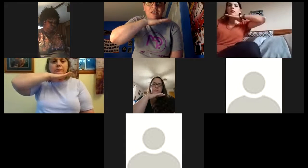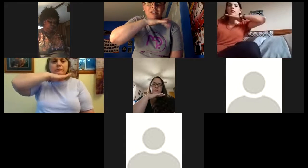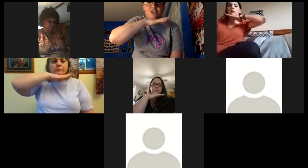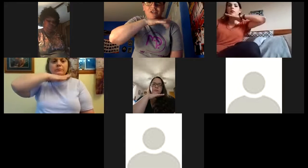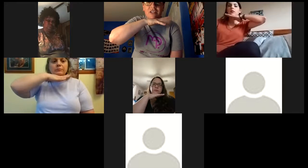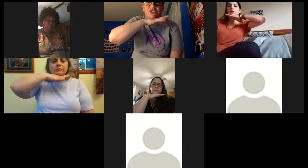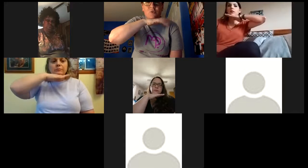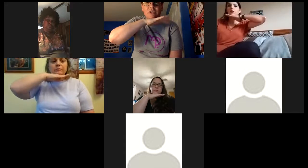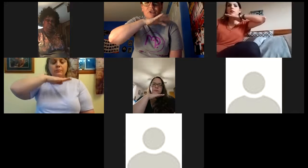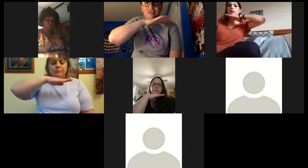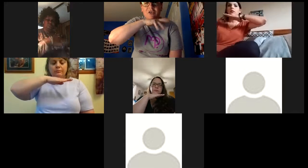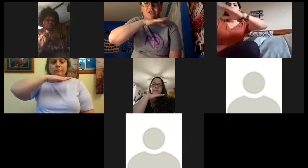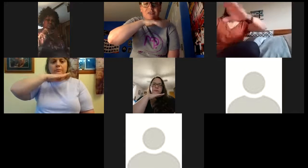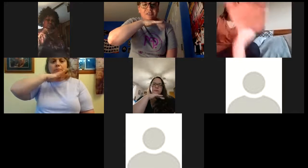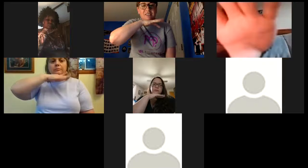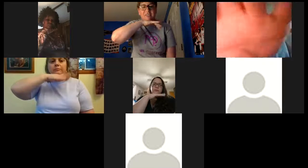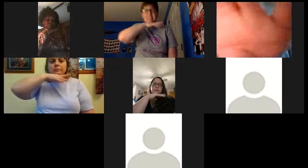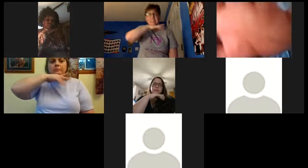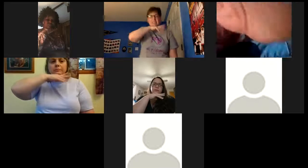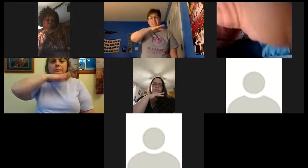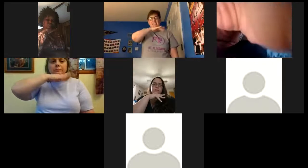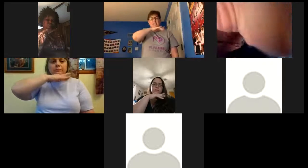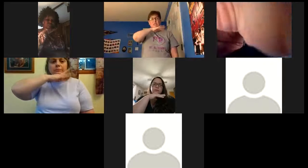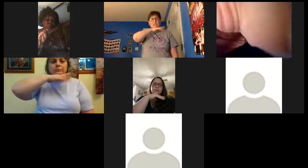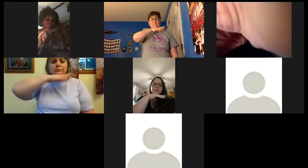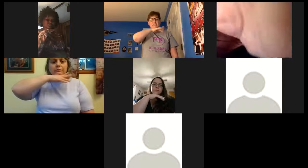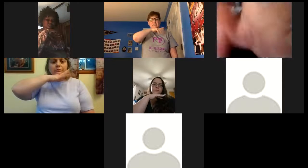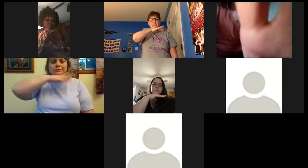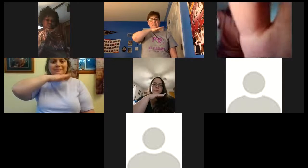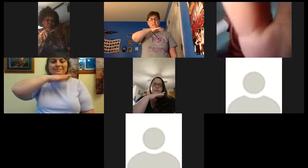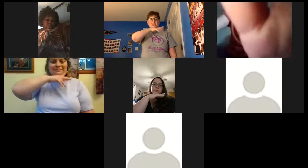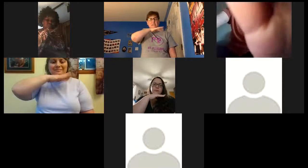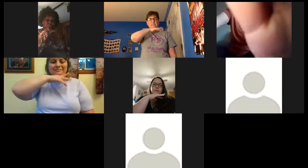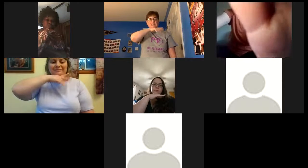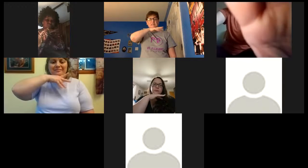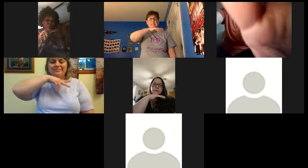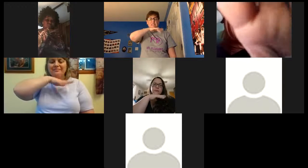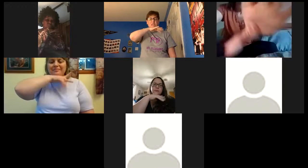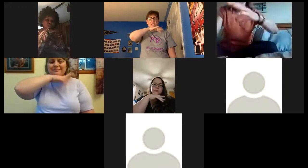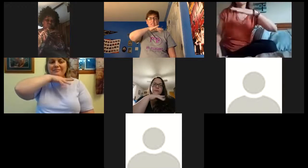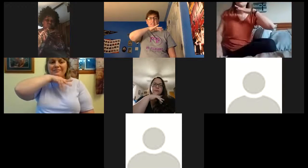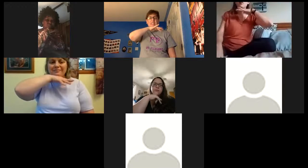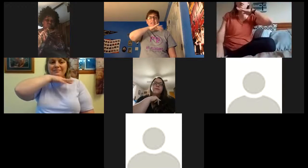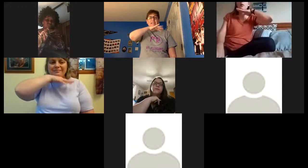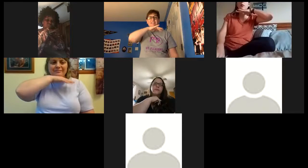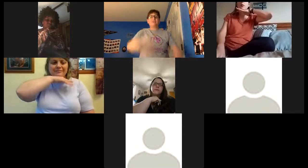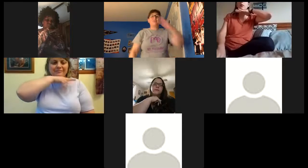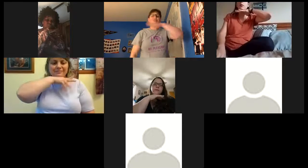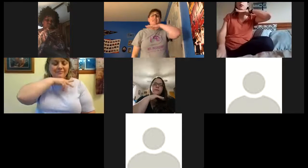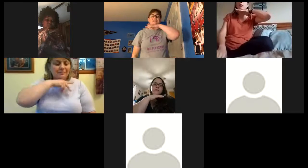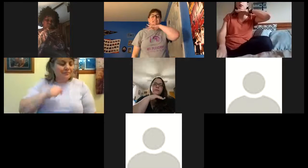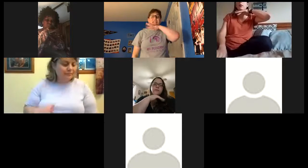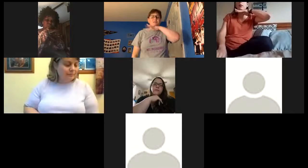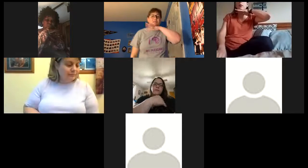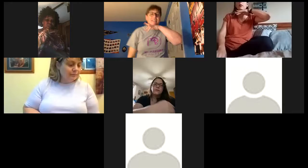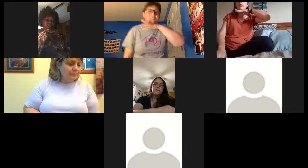like resting your chin on it. And you just wiggle your fingers. Ooh, that's dirty. That's dirty. That's dirty. And so with your